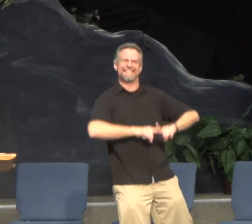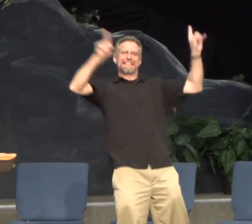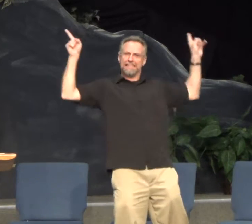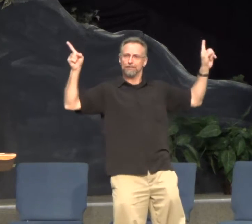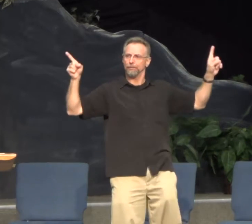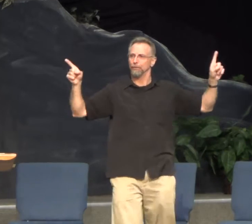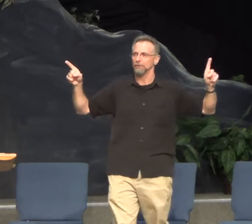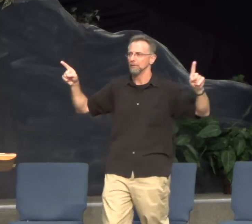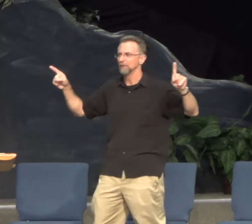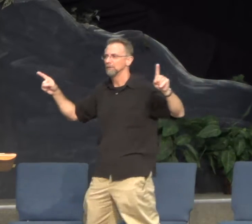Not the same, but different.